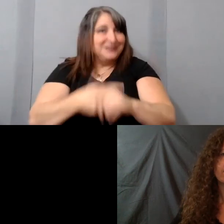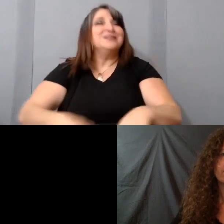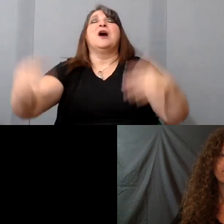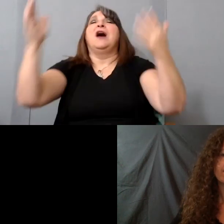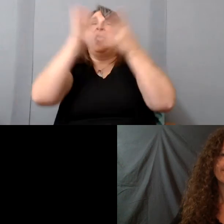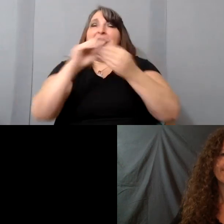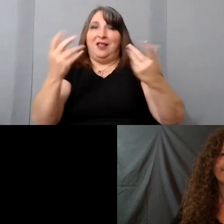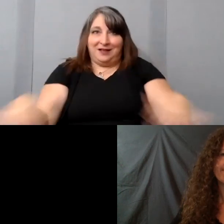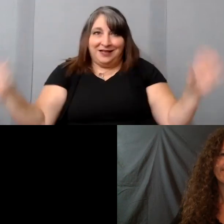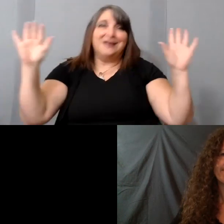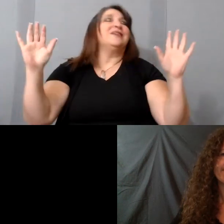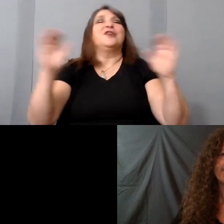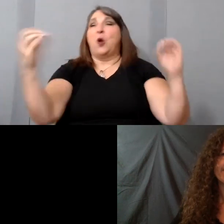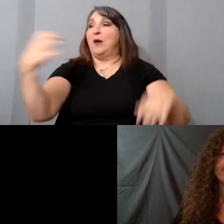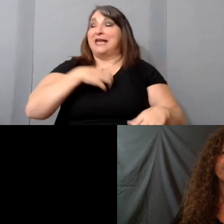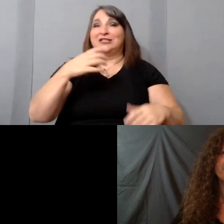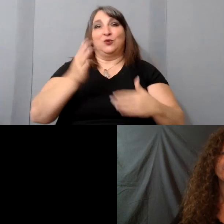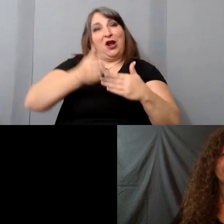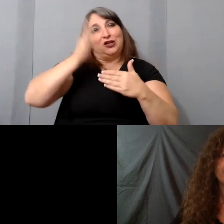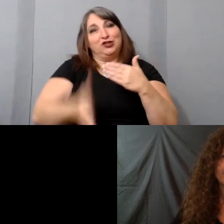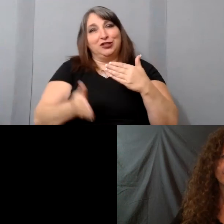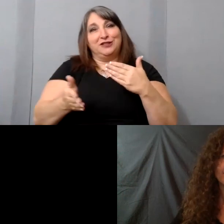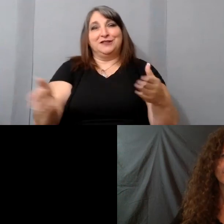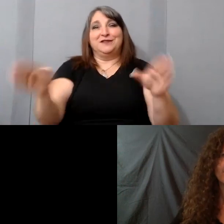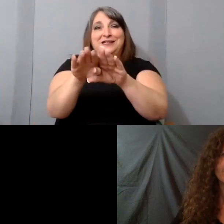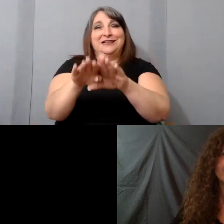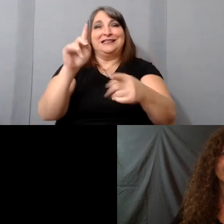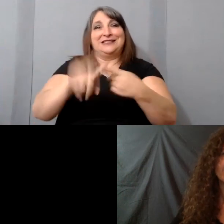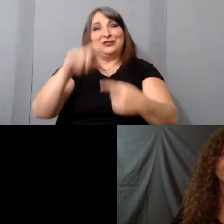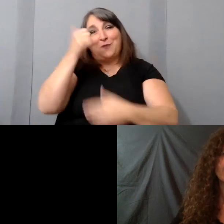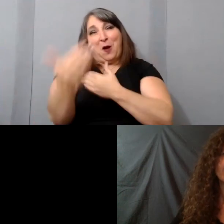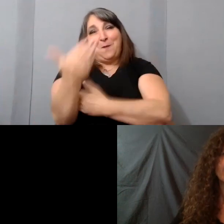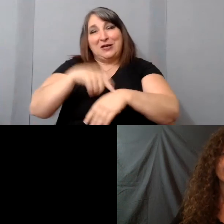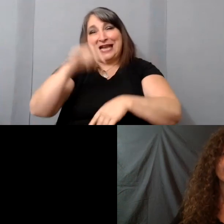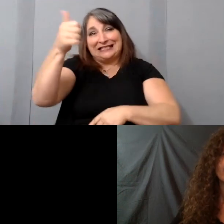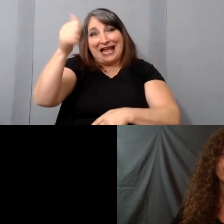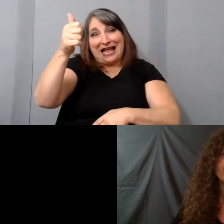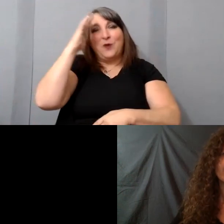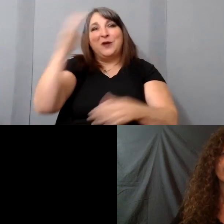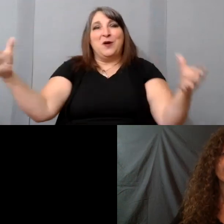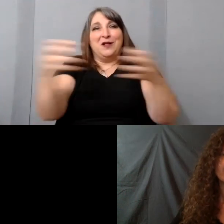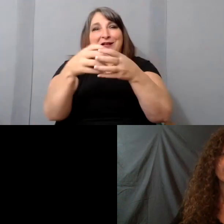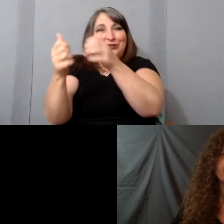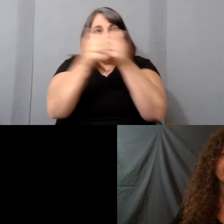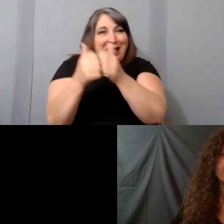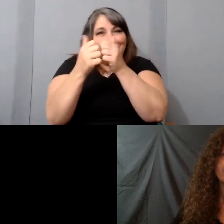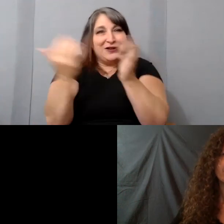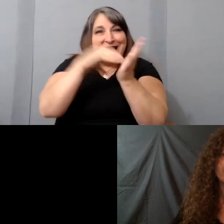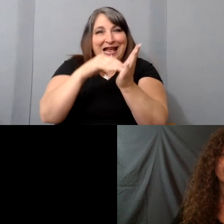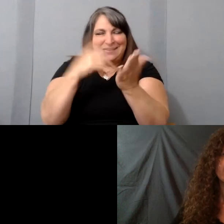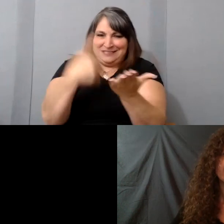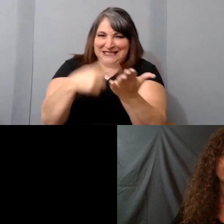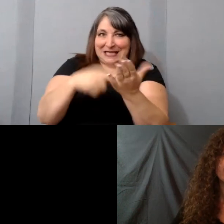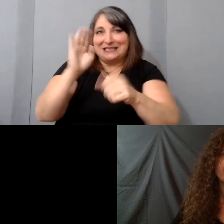without objection, we are adjourned until 10 o'clock tomorrow morning, when we'll come back together and work through the